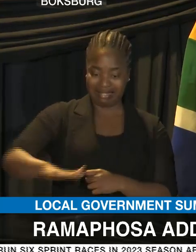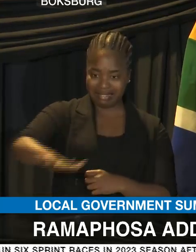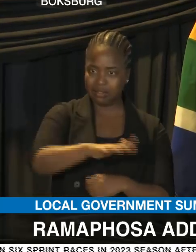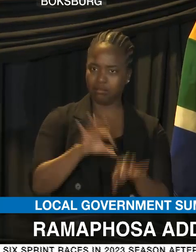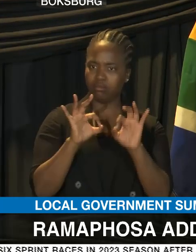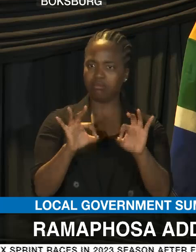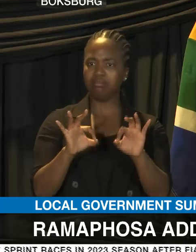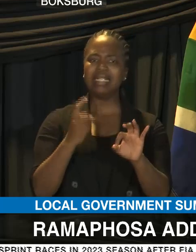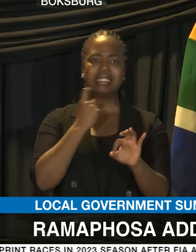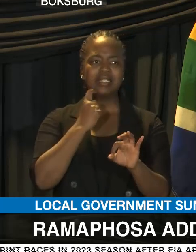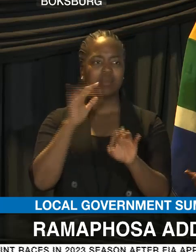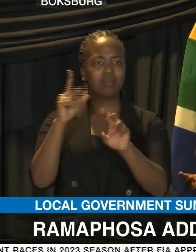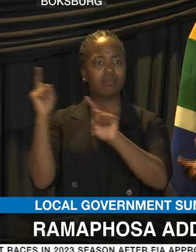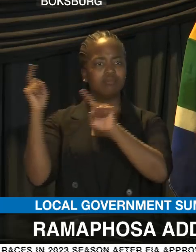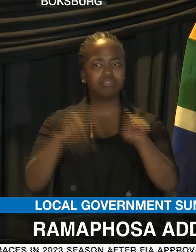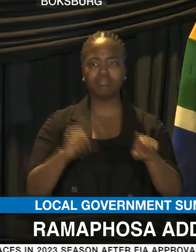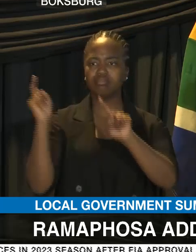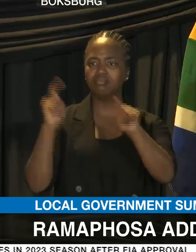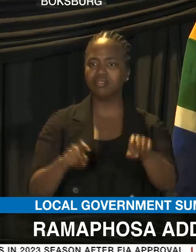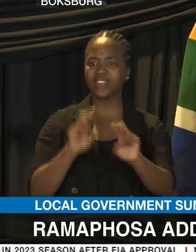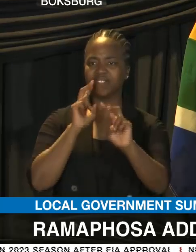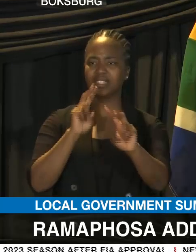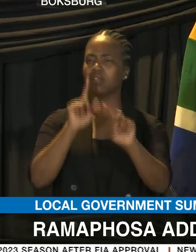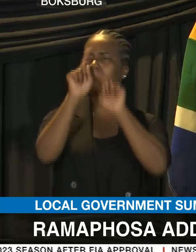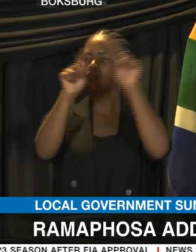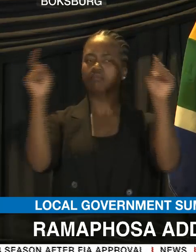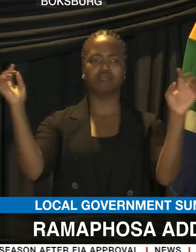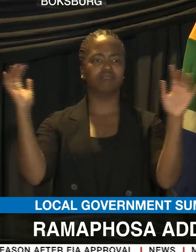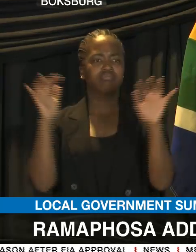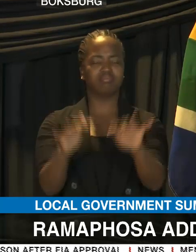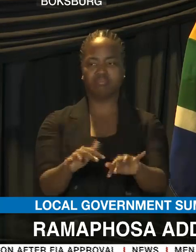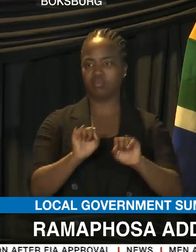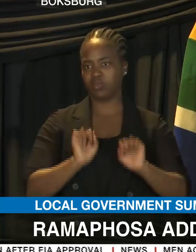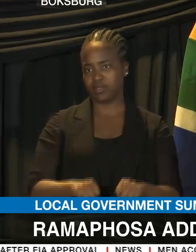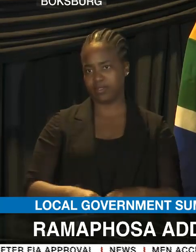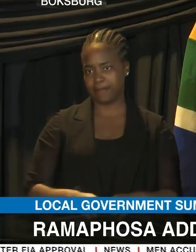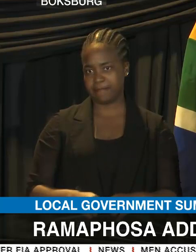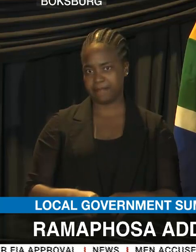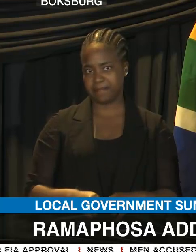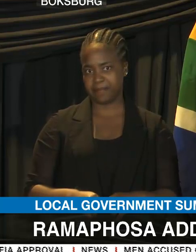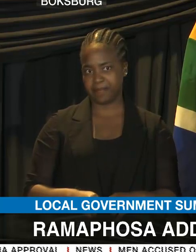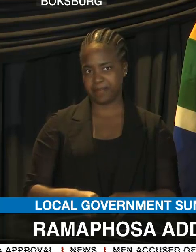attractive place for people to come from all over to come and visit.